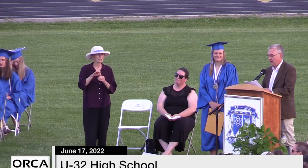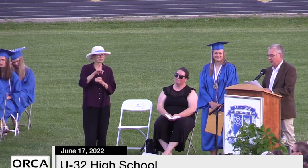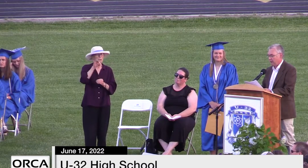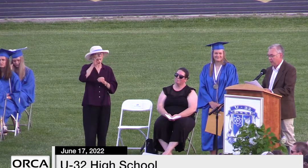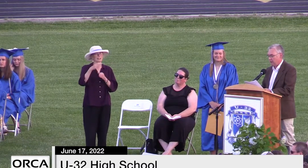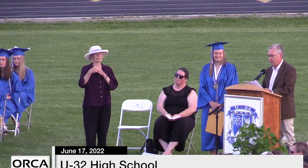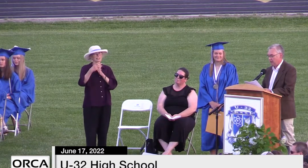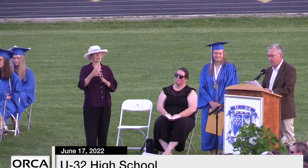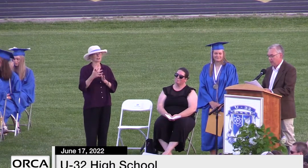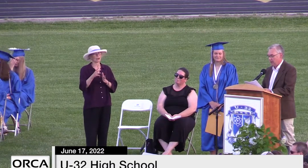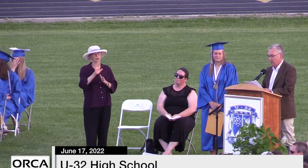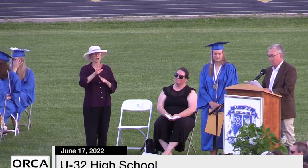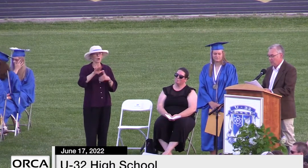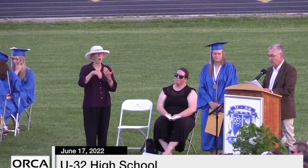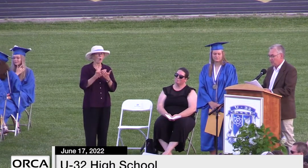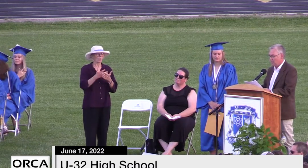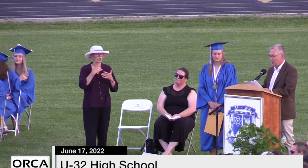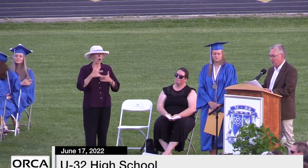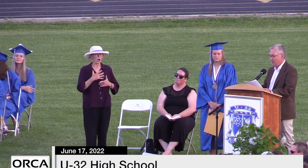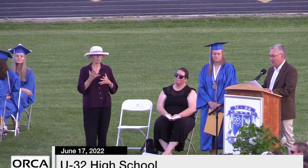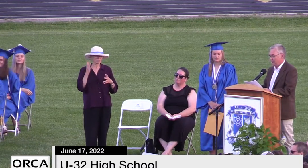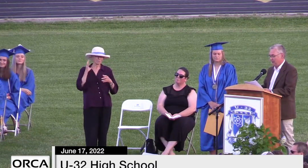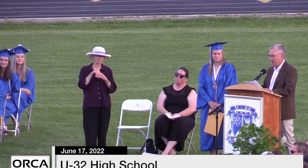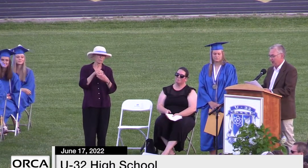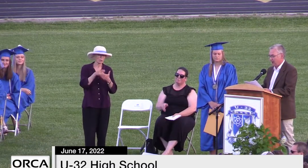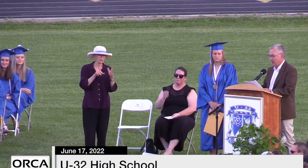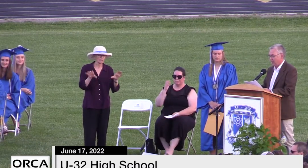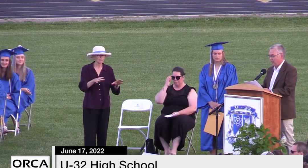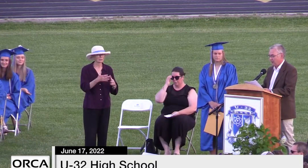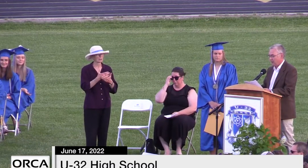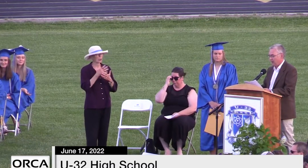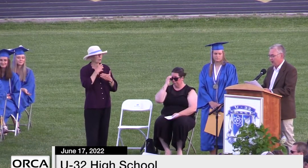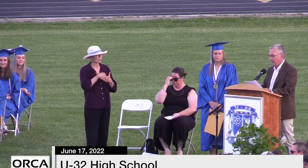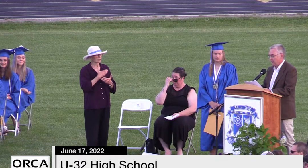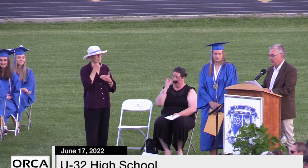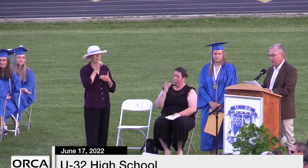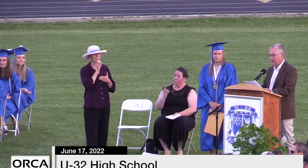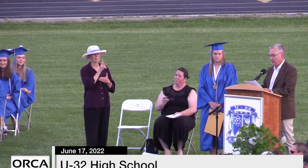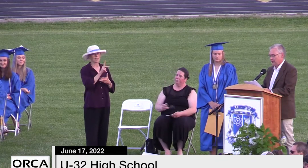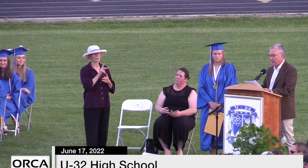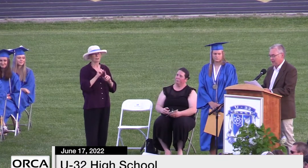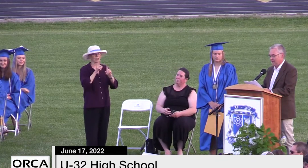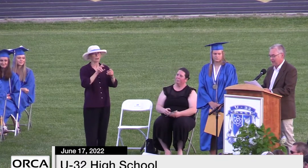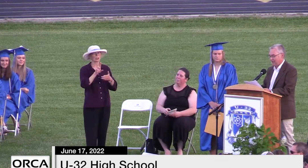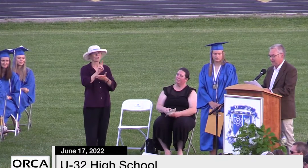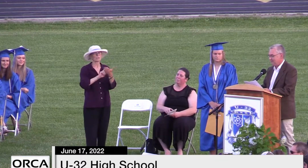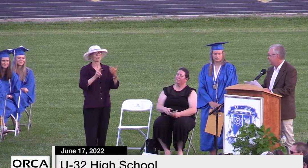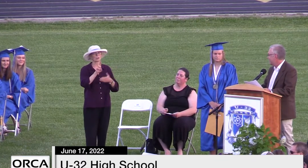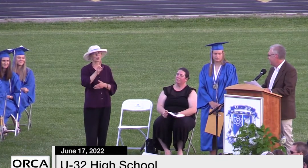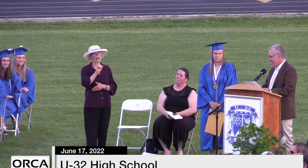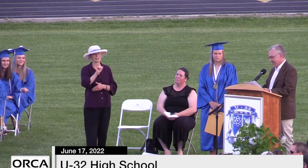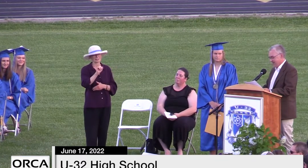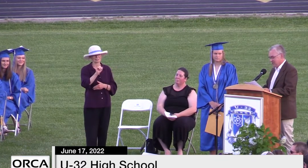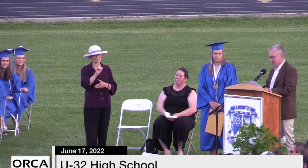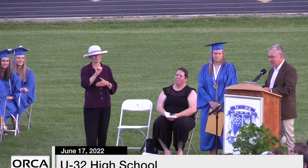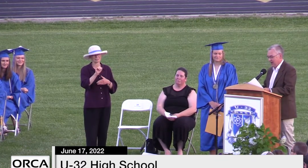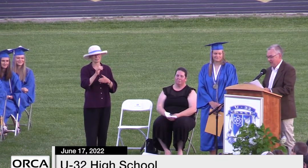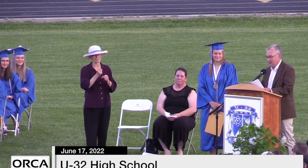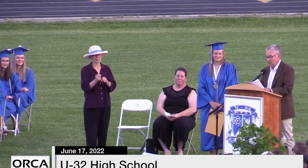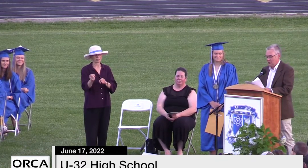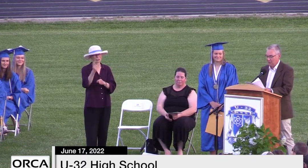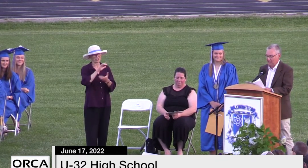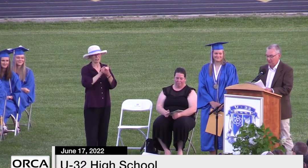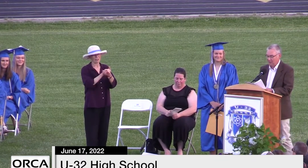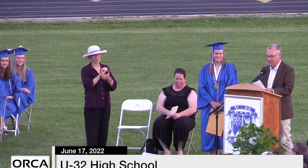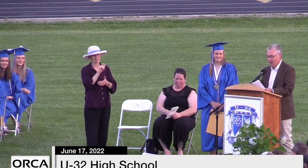whole heart into everything she does. We wish you all the best of luck as you head off to the University of Rhode Island next year. Congratulations,